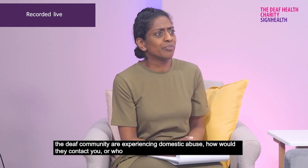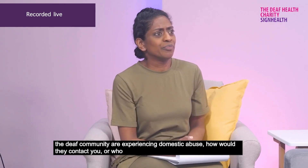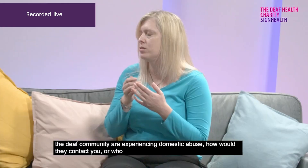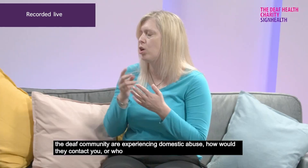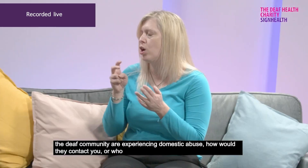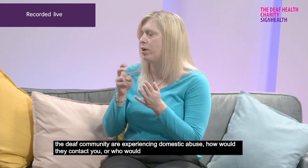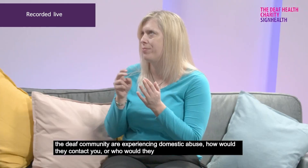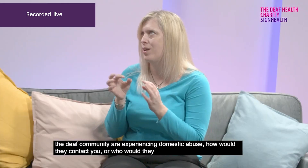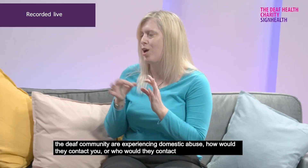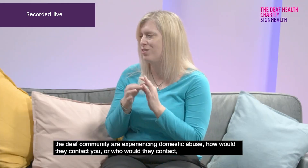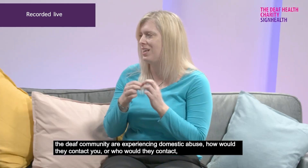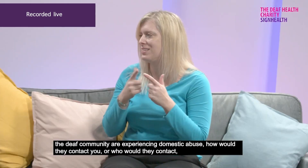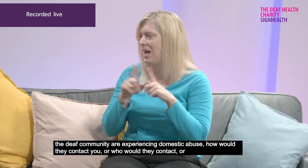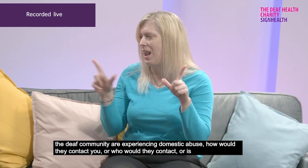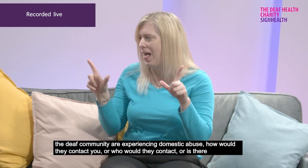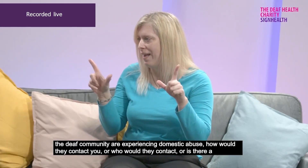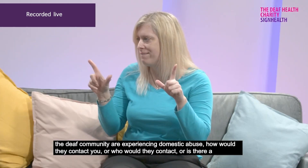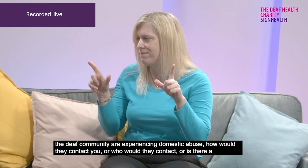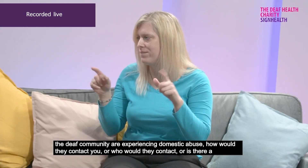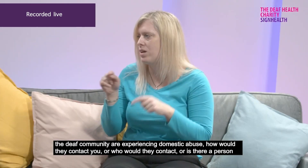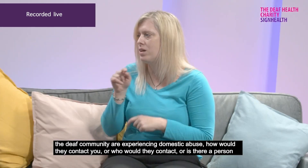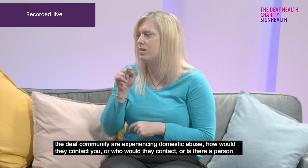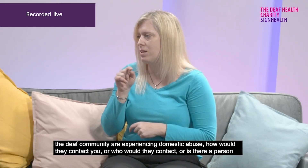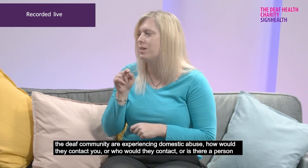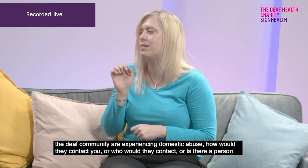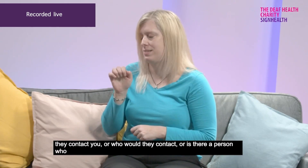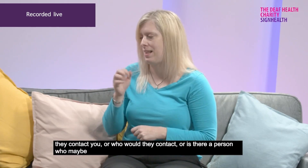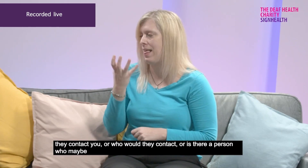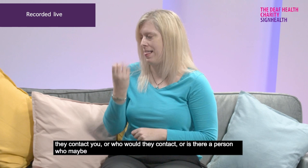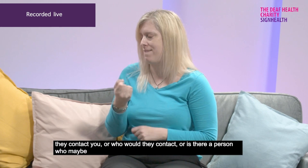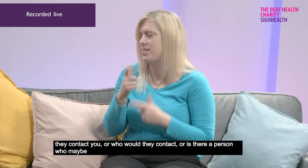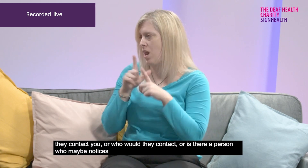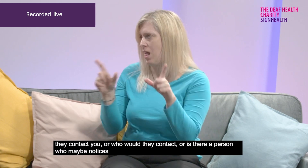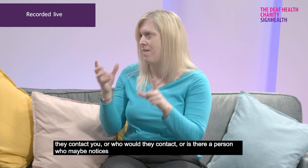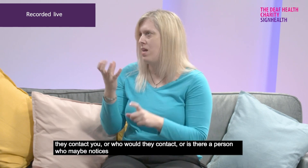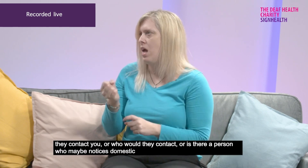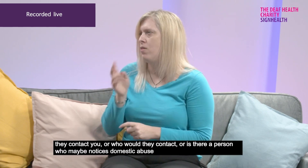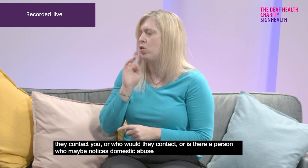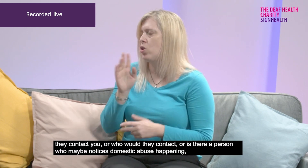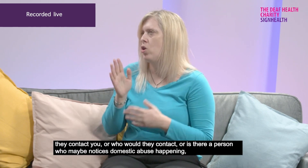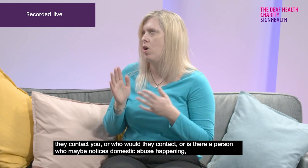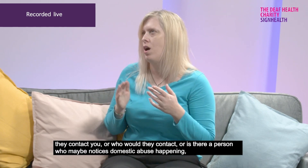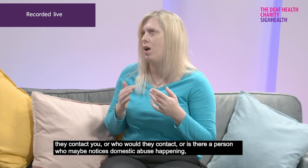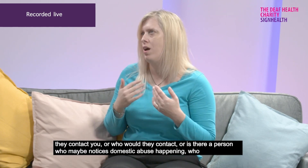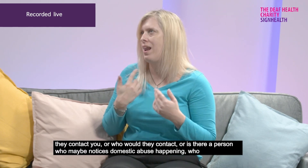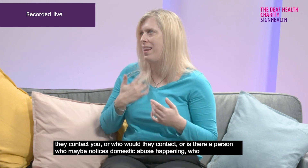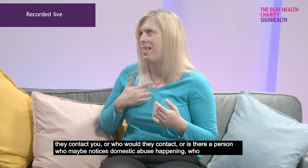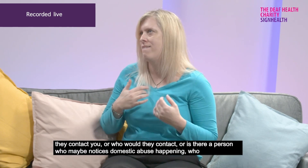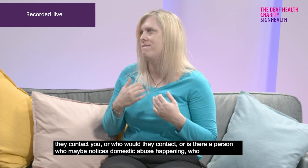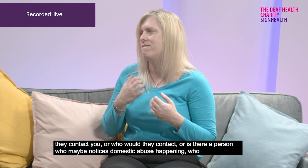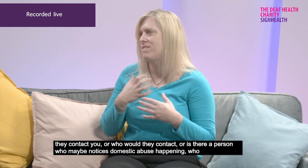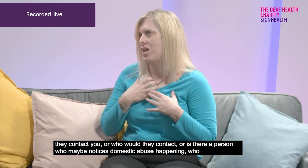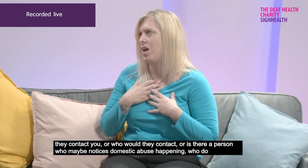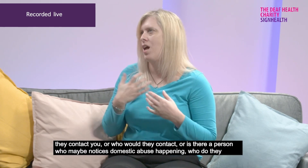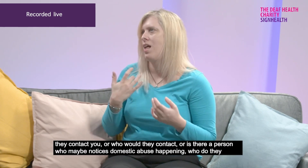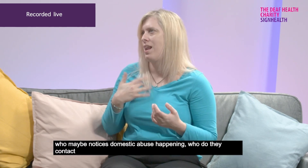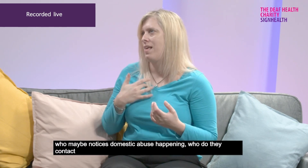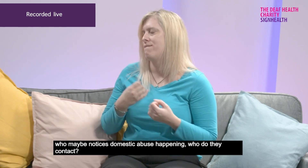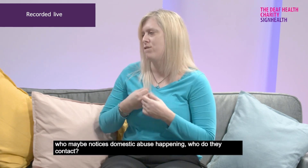or who would they contact? Or is there a person that maybe notices domestic abuse happening? Who do they contact? Yeah, so they would contact